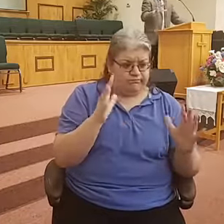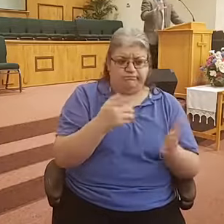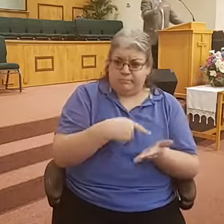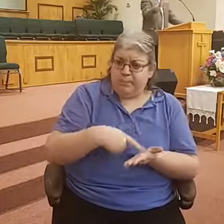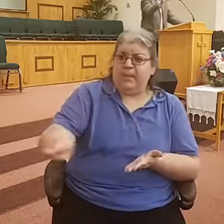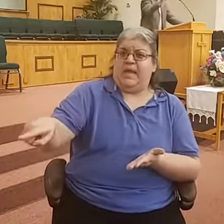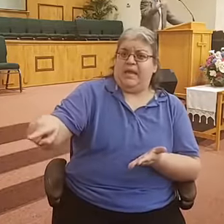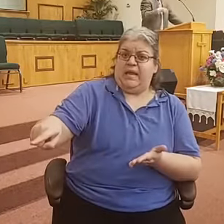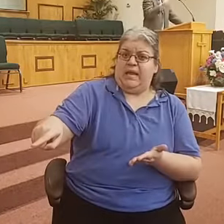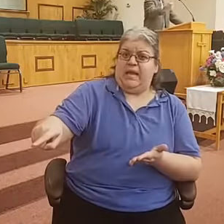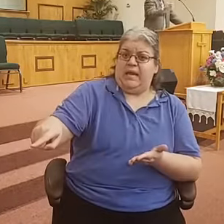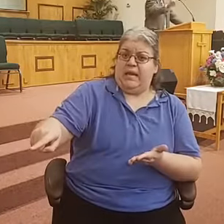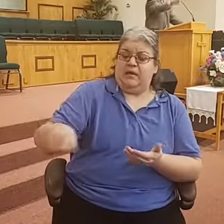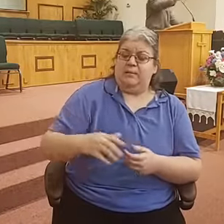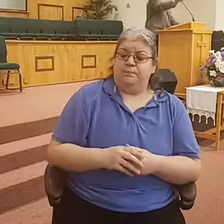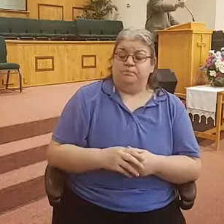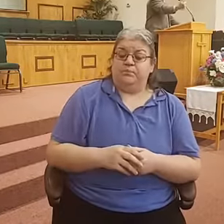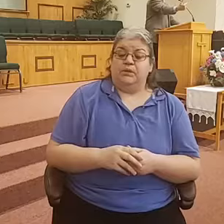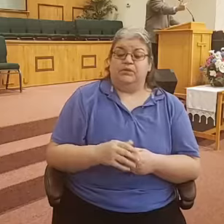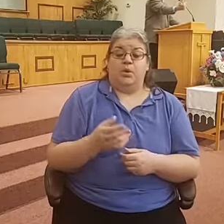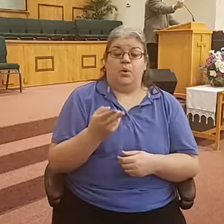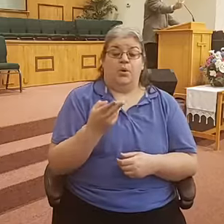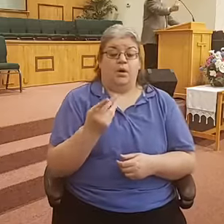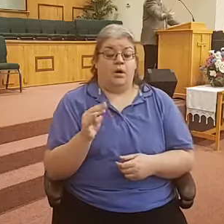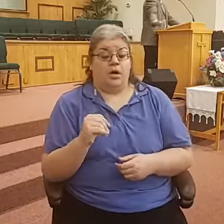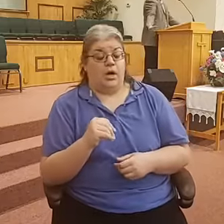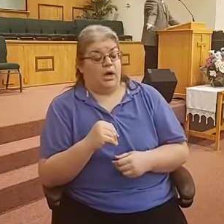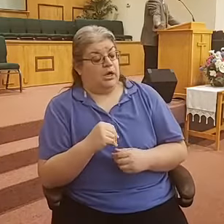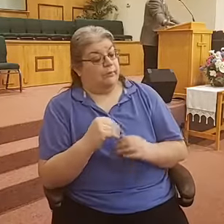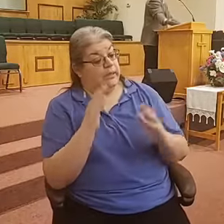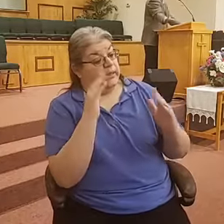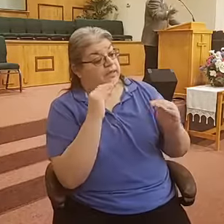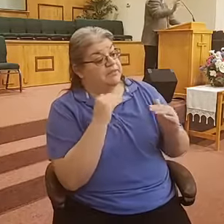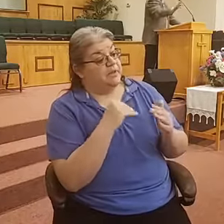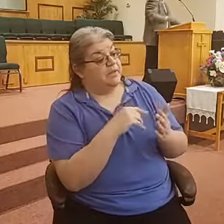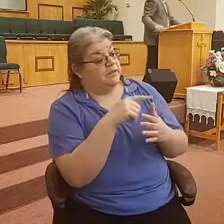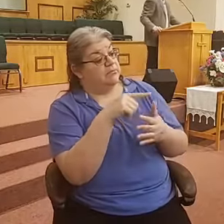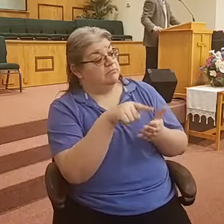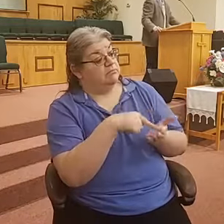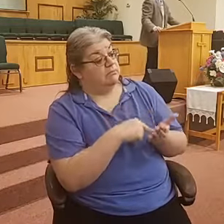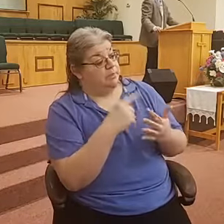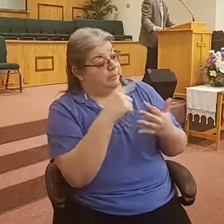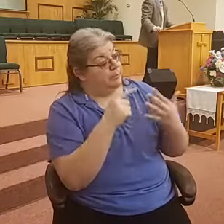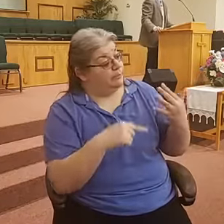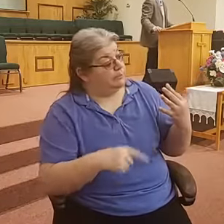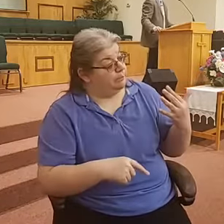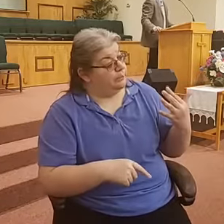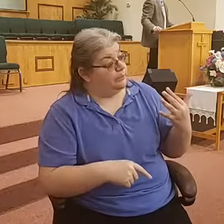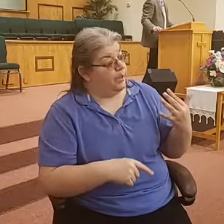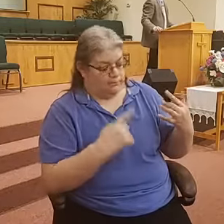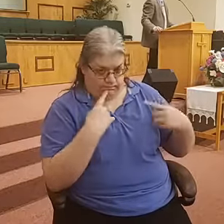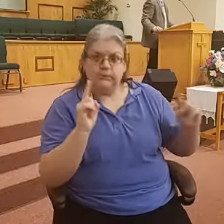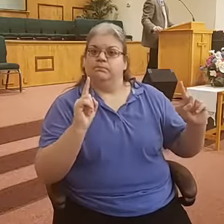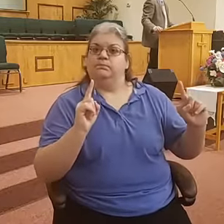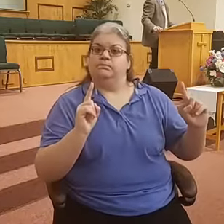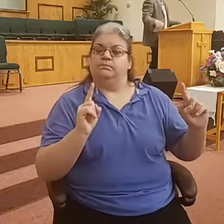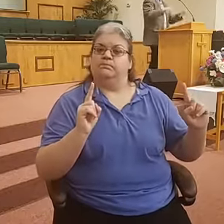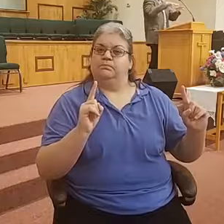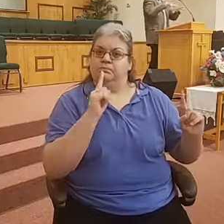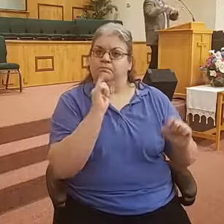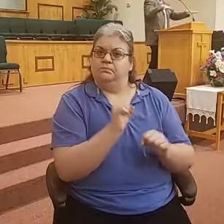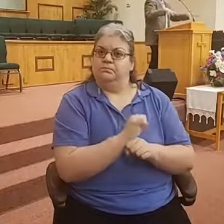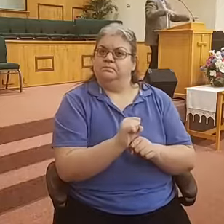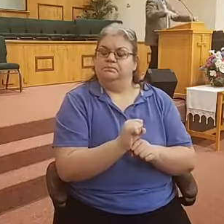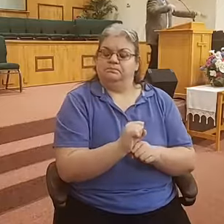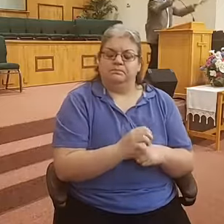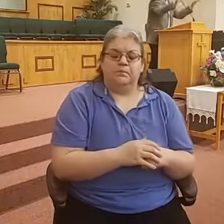got all that he was asking, that he was expecting in regards to the labor that he had divvied out amongst his men. And so